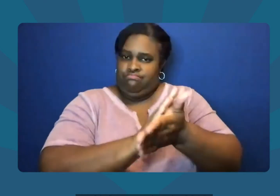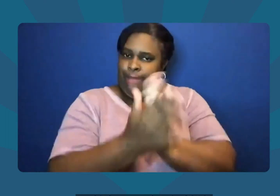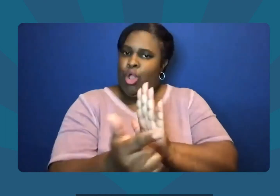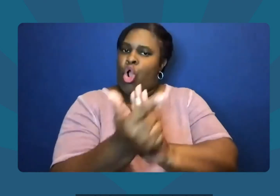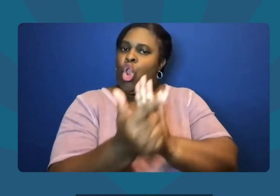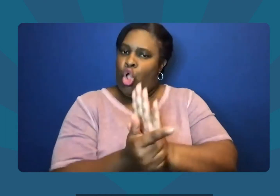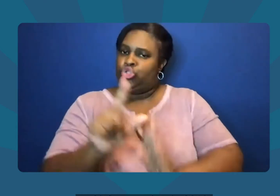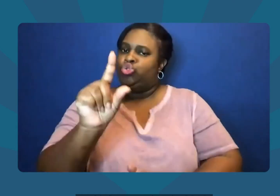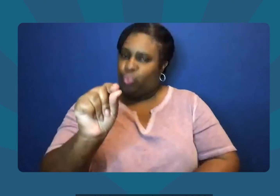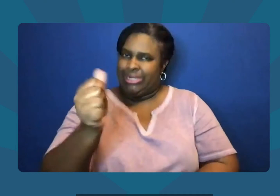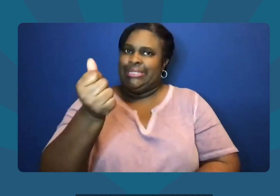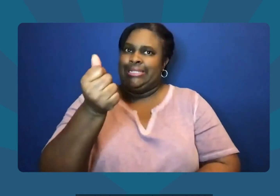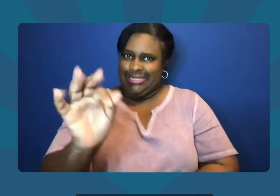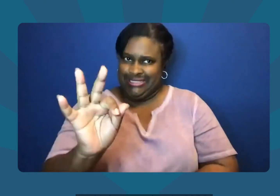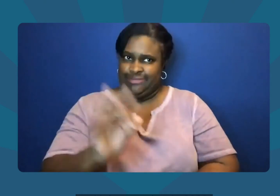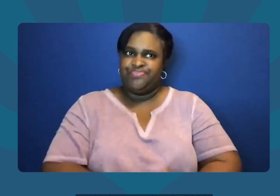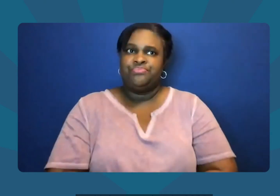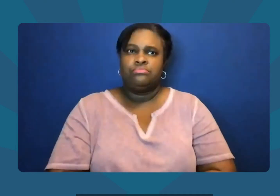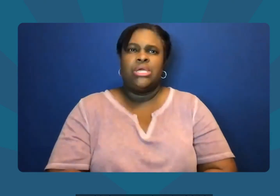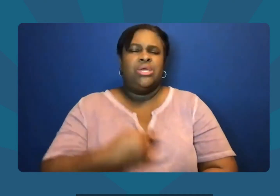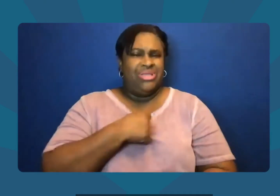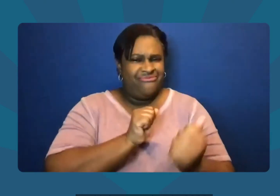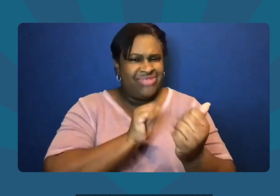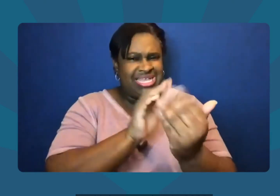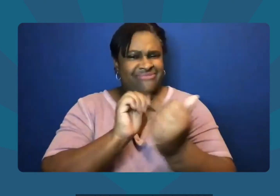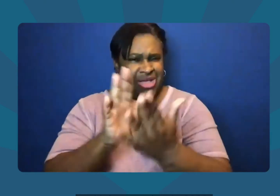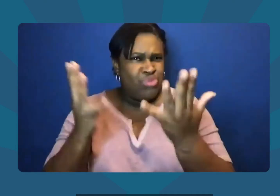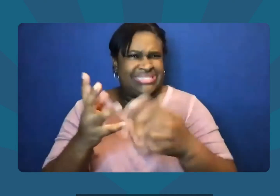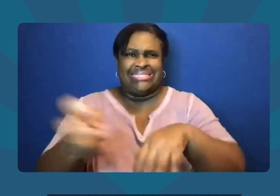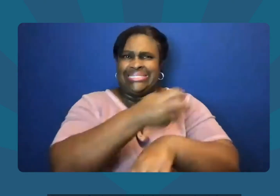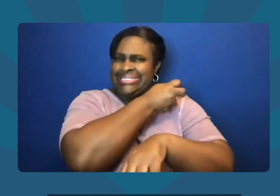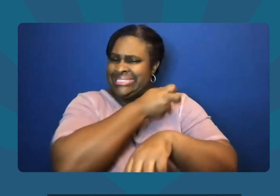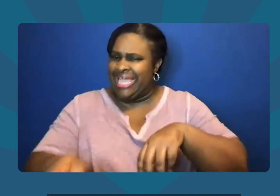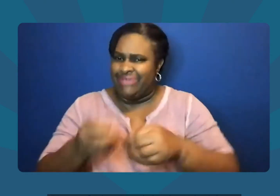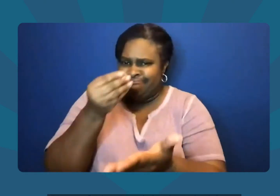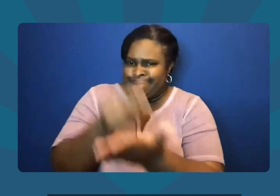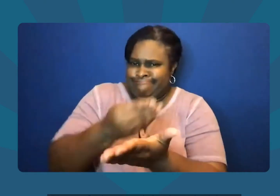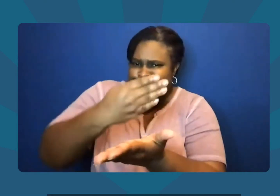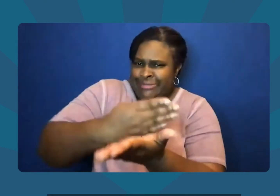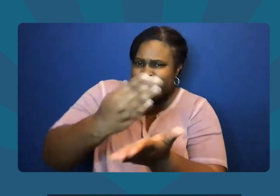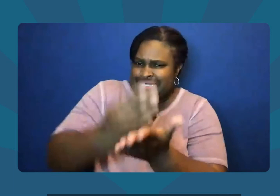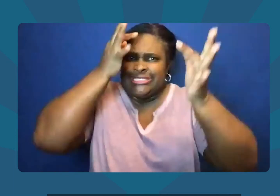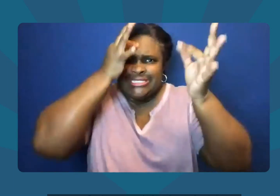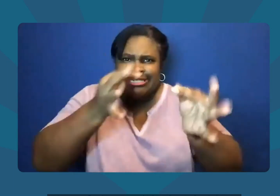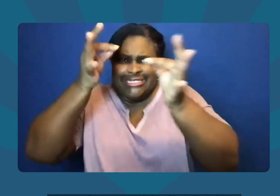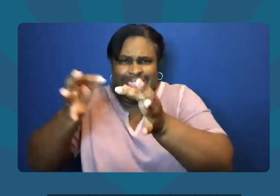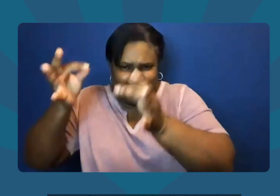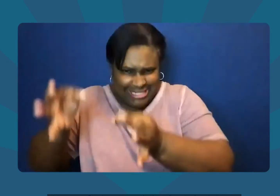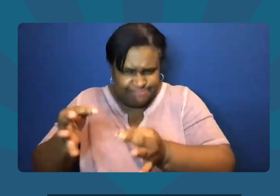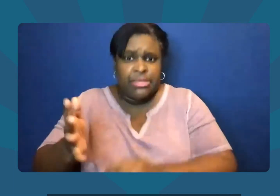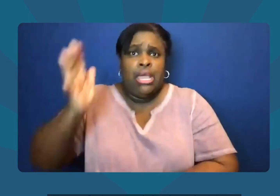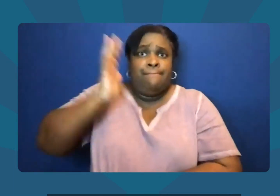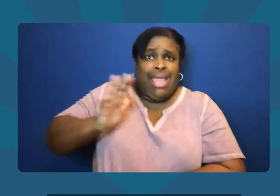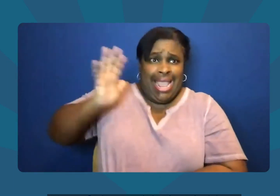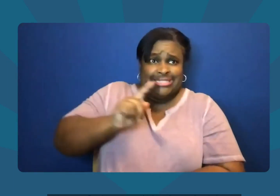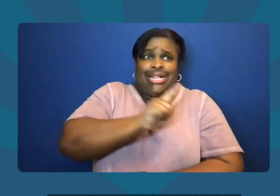and it became law in 2019. We are facing tough budget